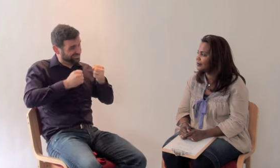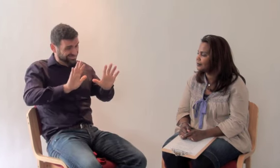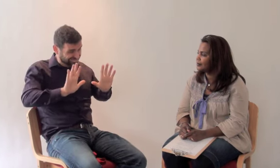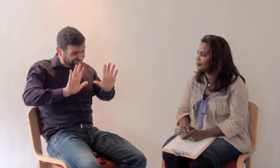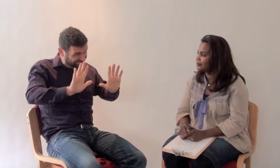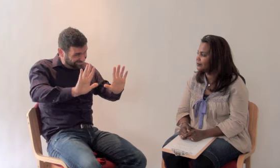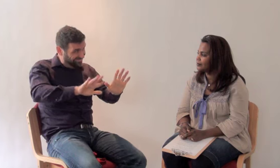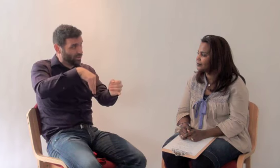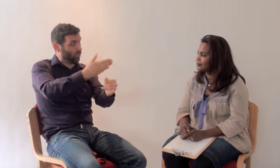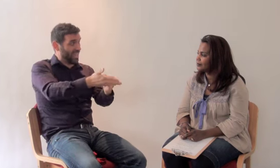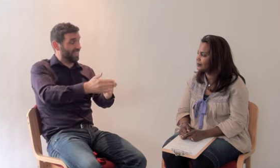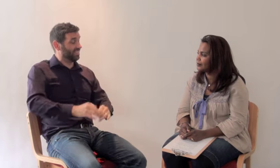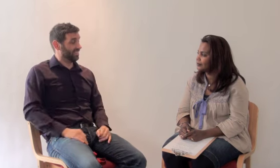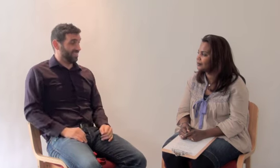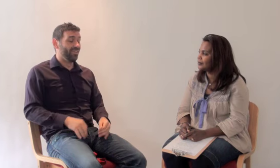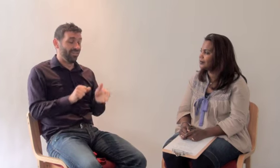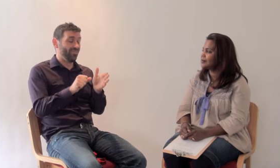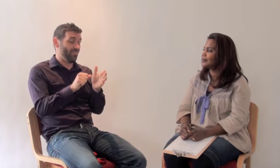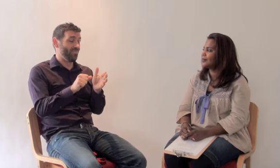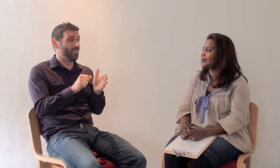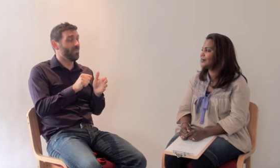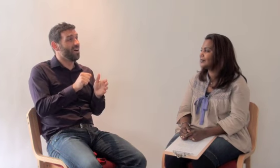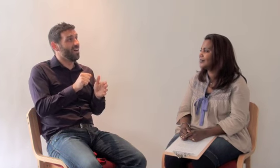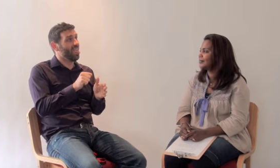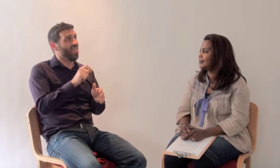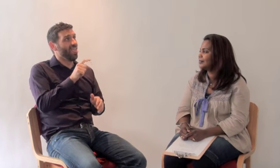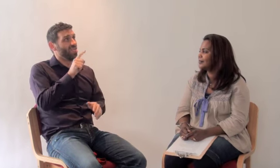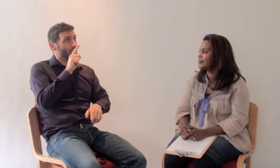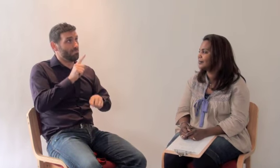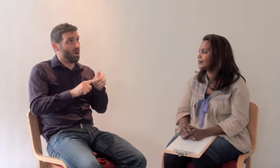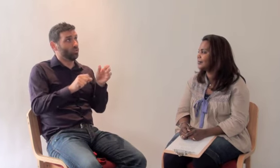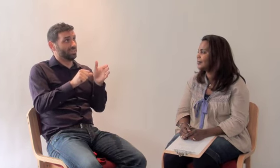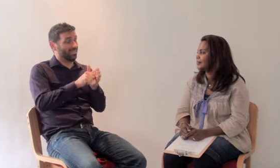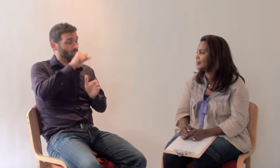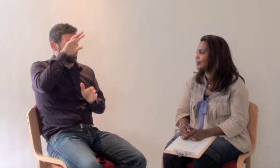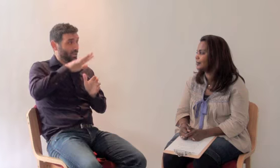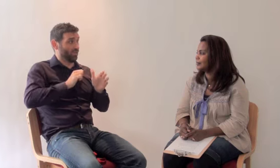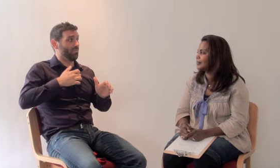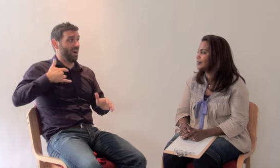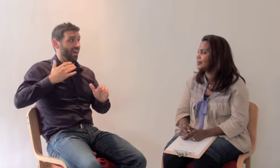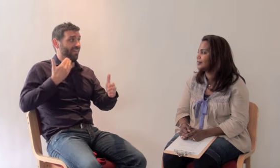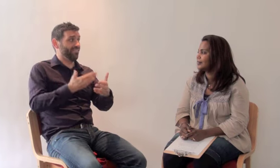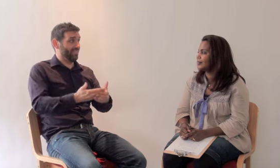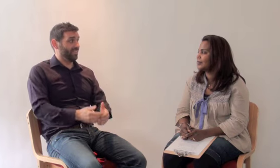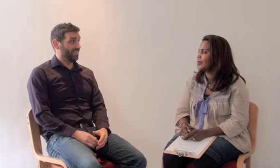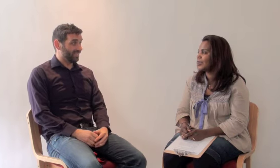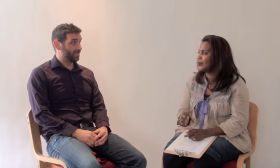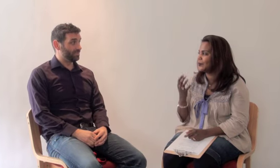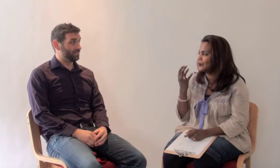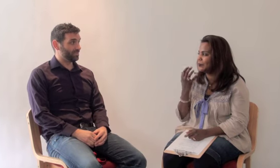didn't happen. And it felt like I pushed the wall all the way till the finish line. And I would say it was probably the most difficult experience